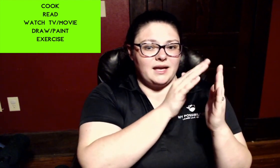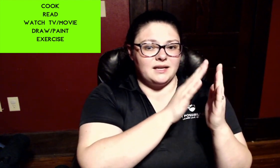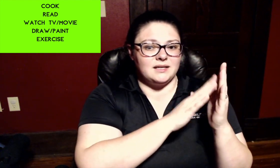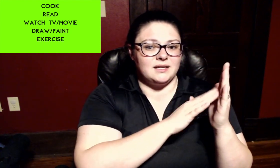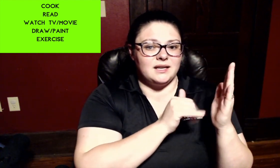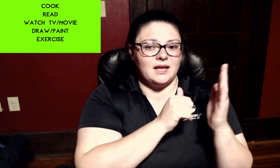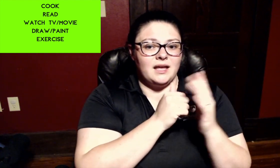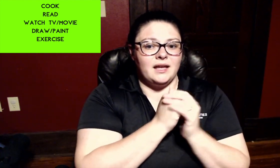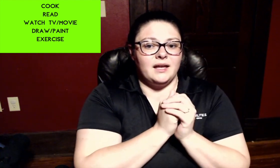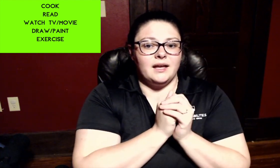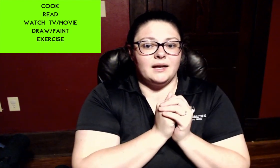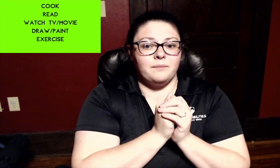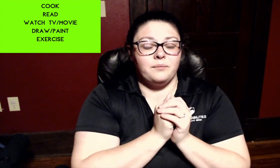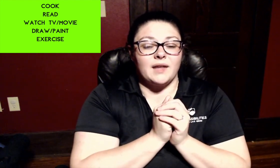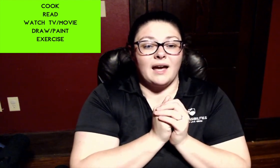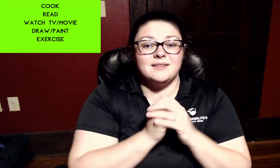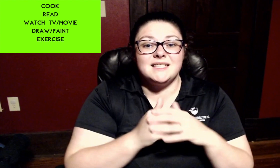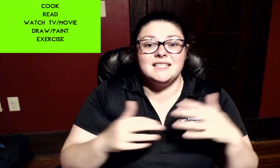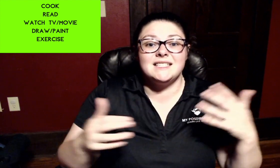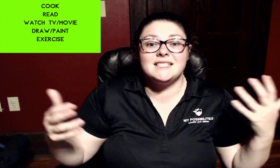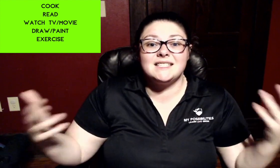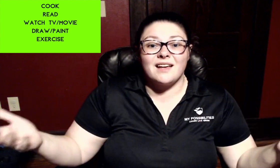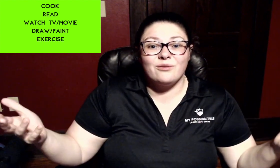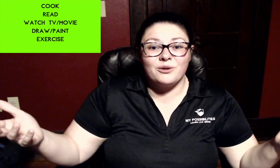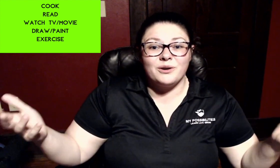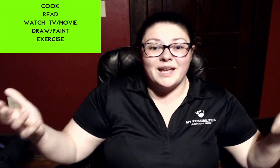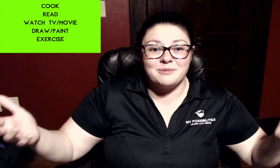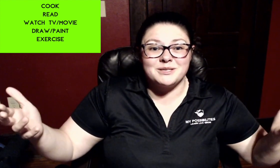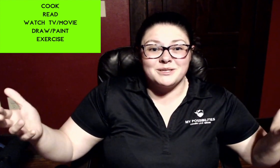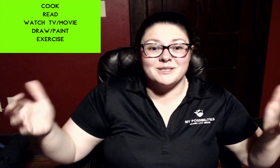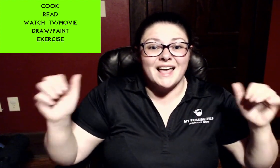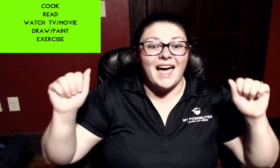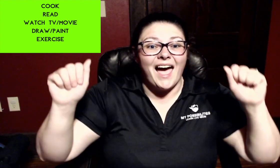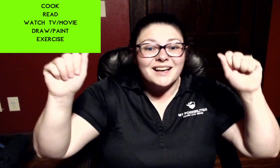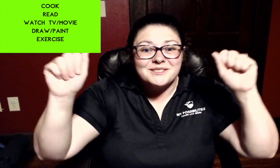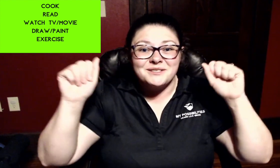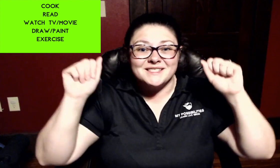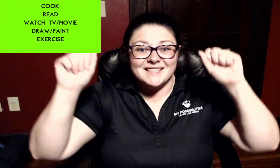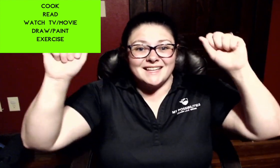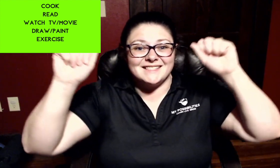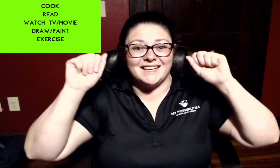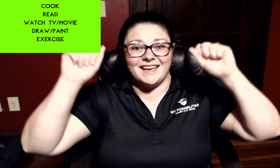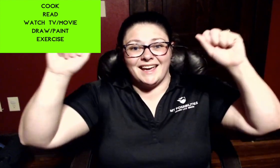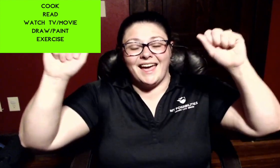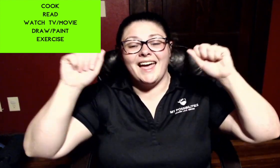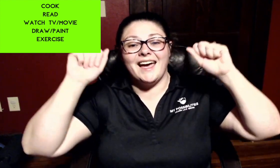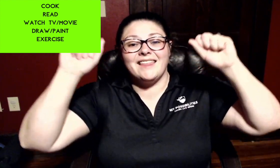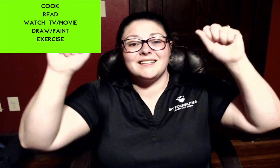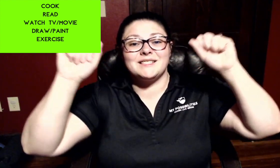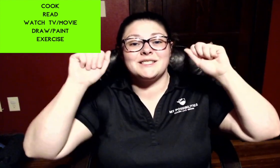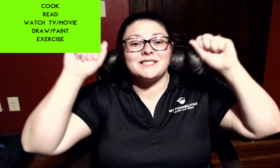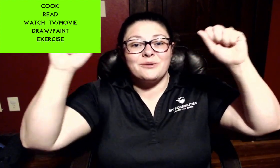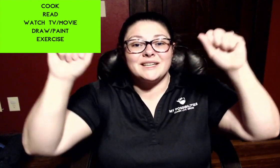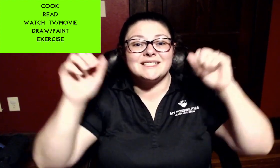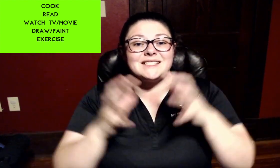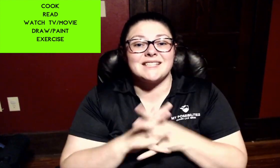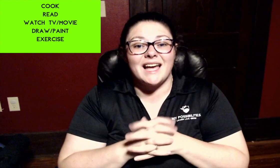Paint. I've seen several hipsters exercising, and that's so exciting